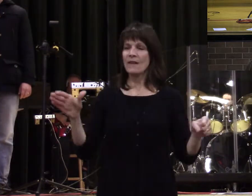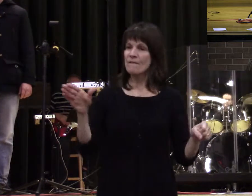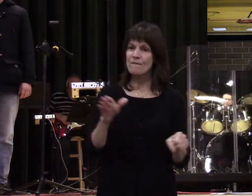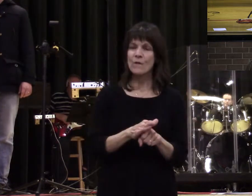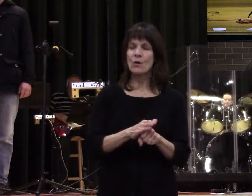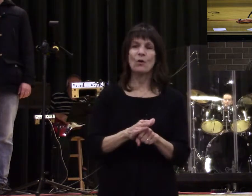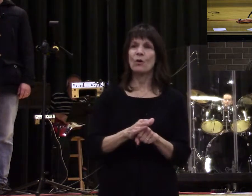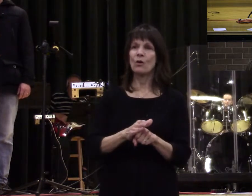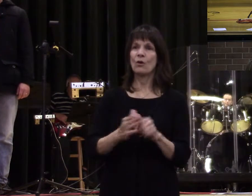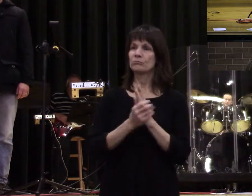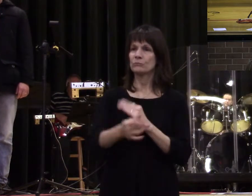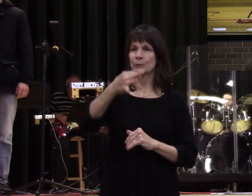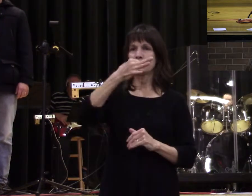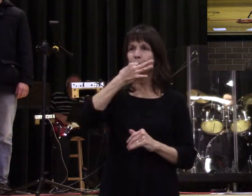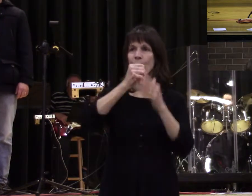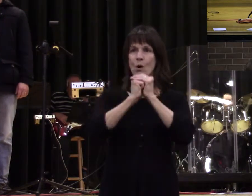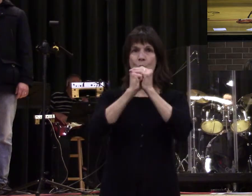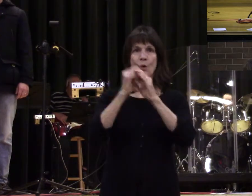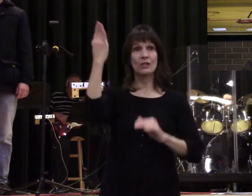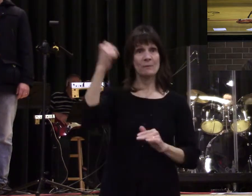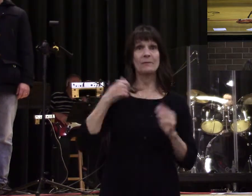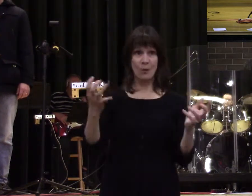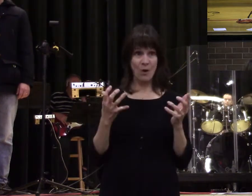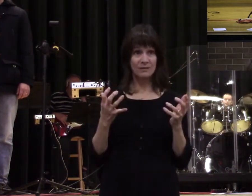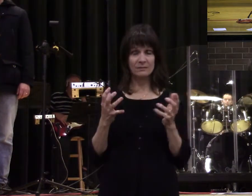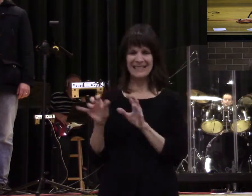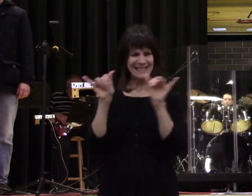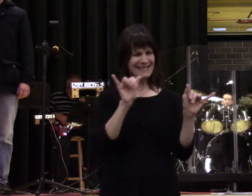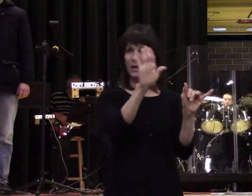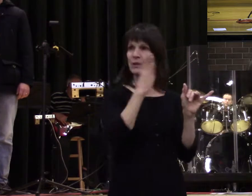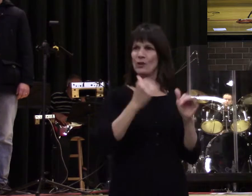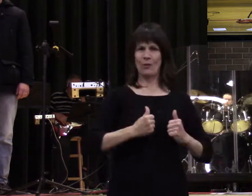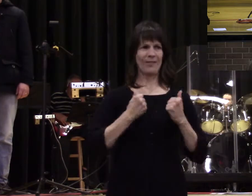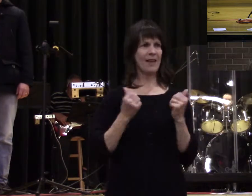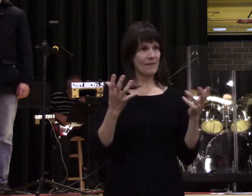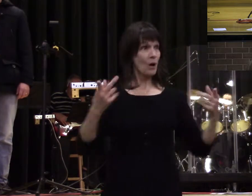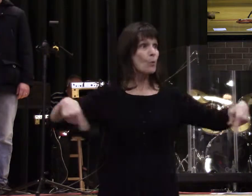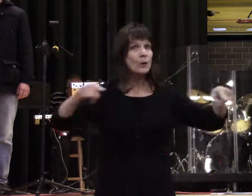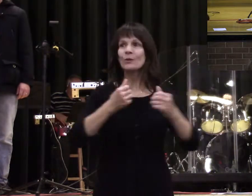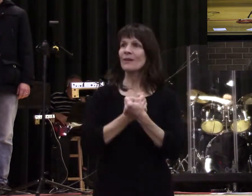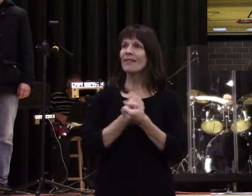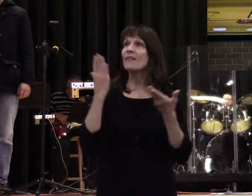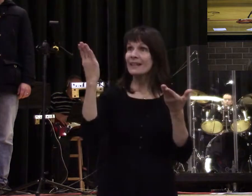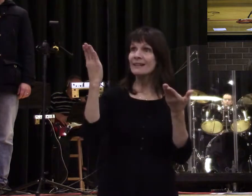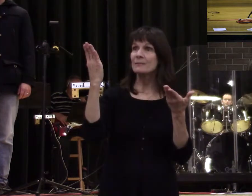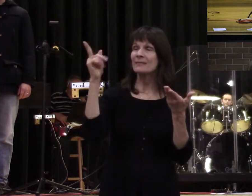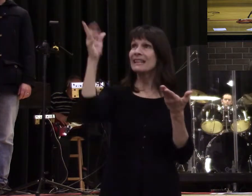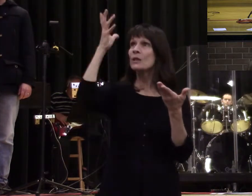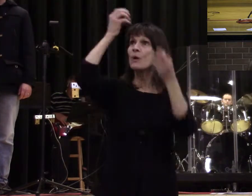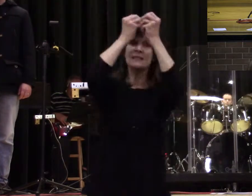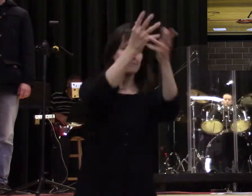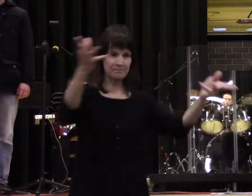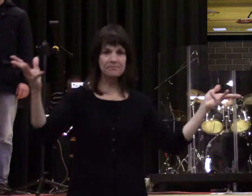worship to reflect that love for God, and I want you to love God, and I want you to let him know. He wants to let you know.